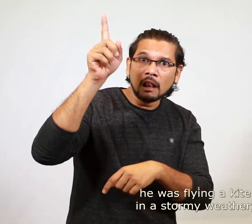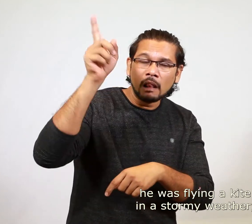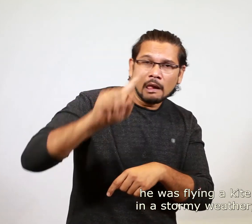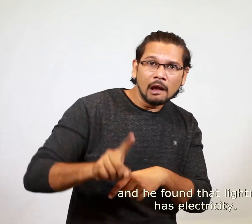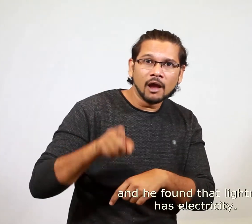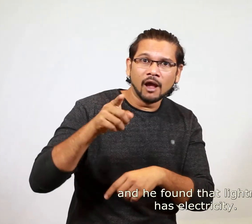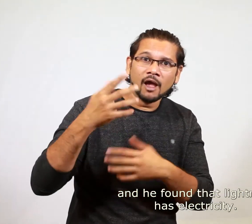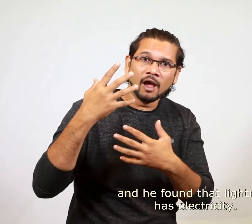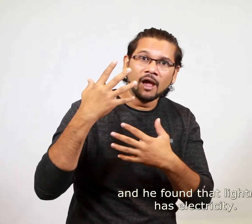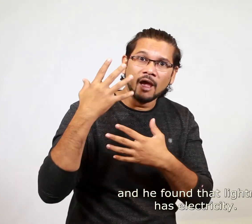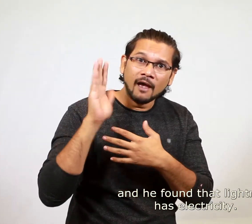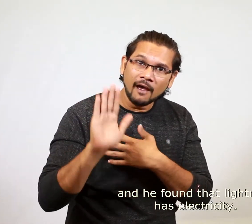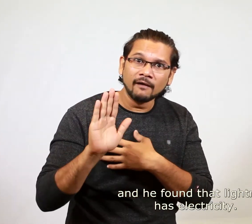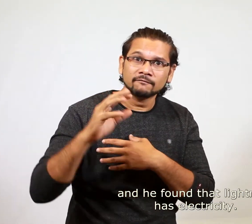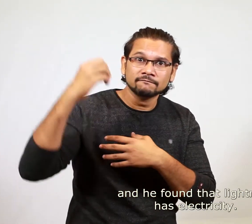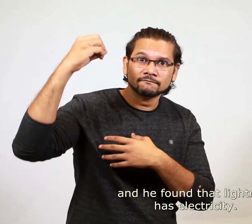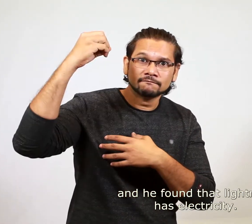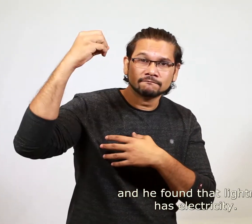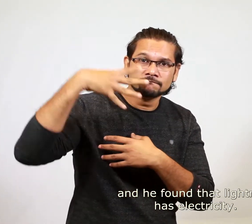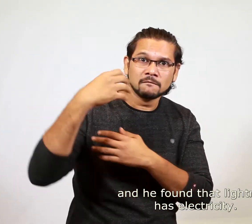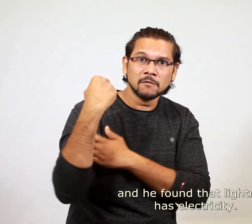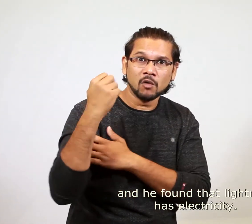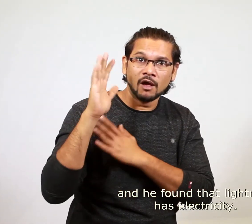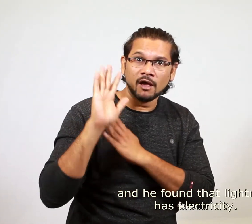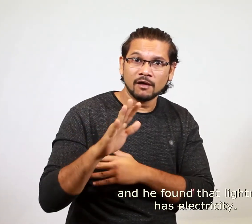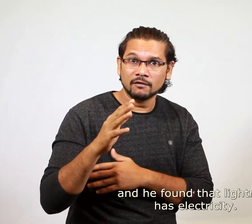And he found that lightning has electricity.